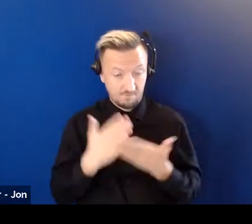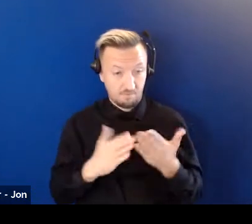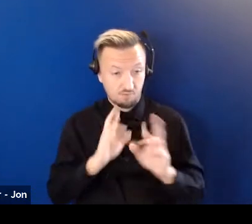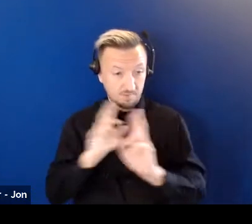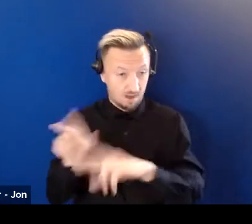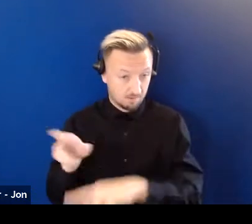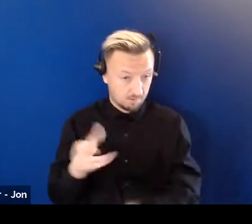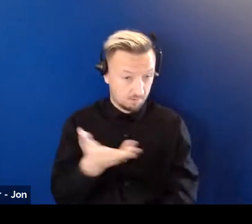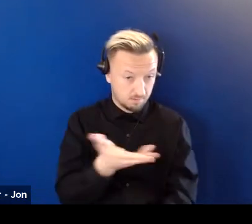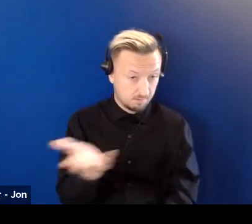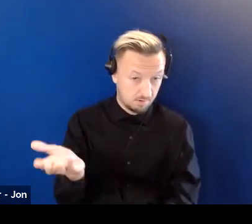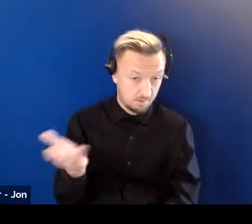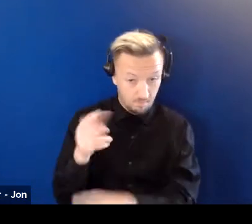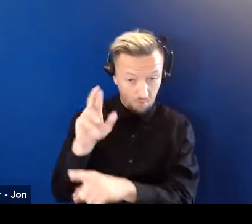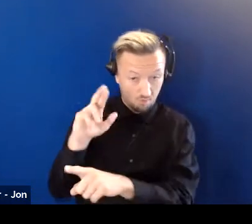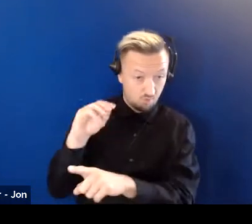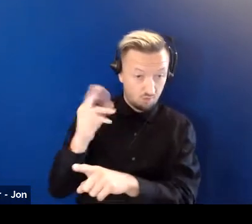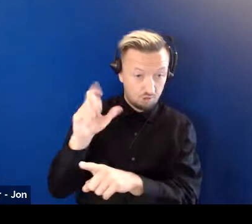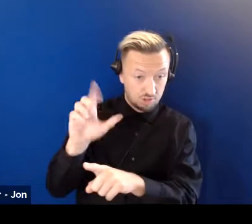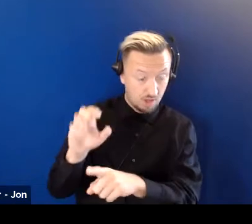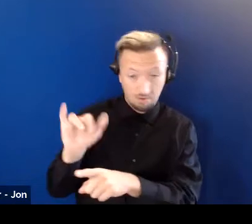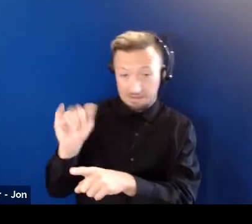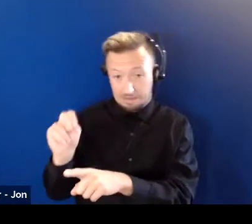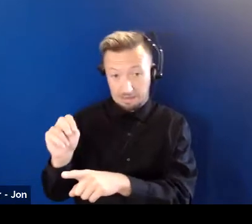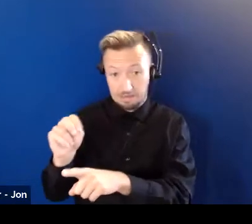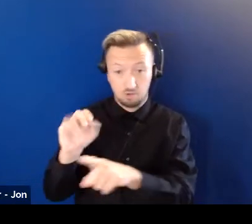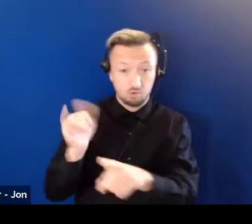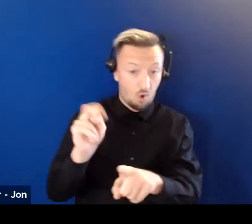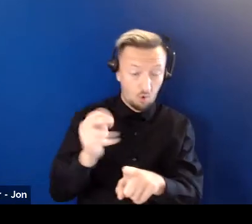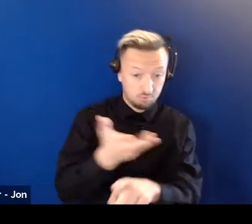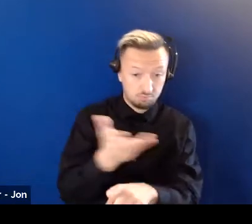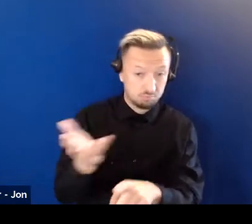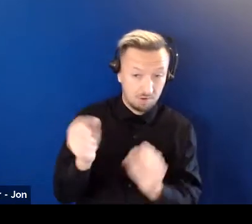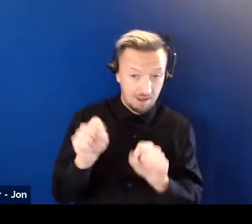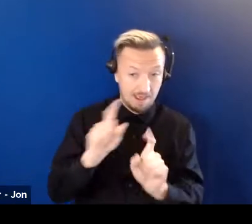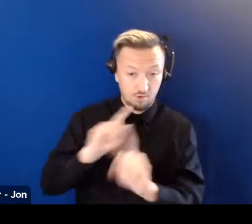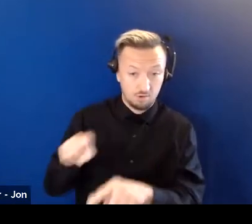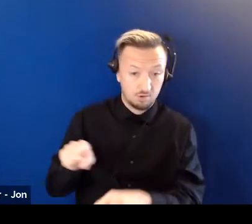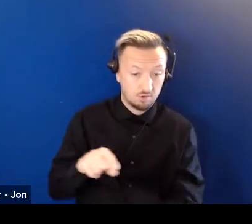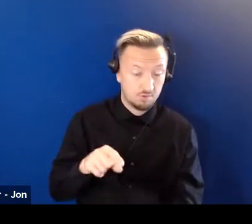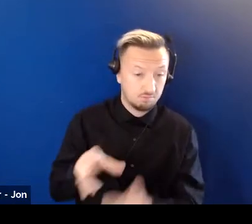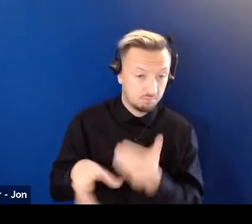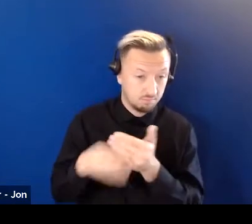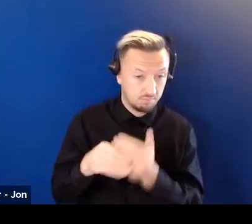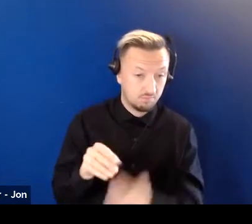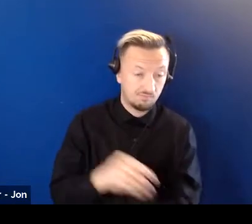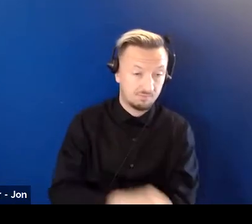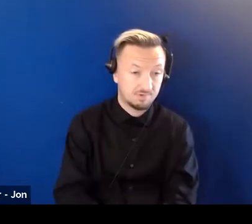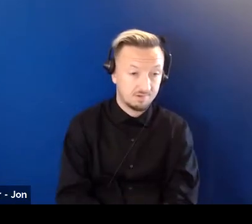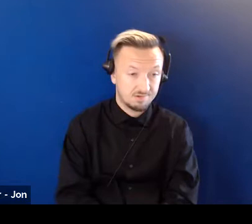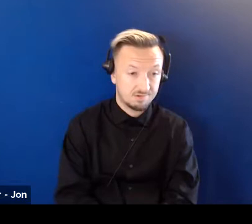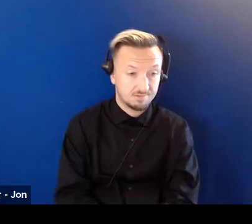I'll open it up to Rochelle or Ian or Joan to respond to the question about how